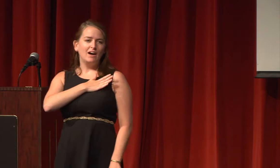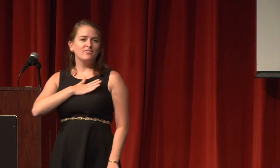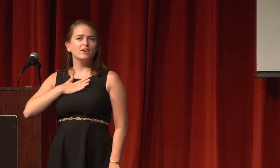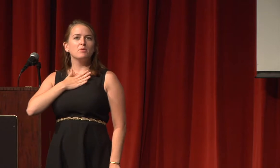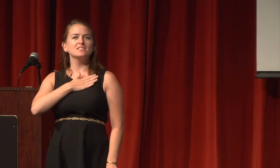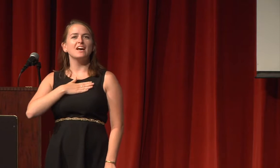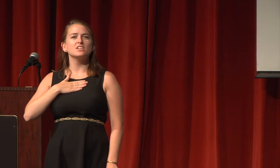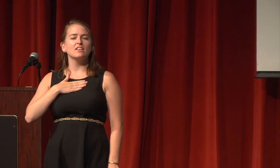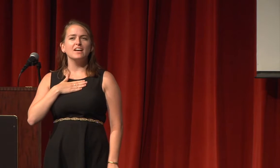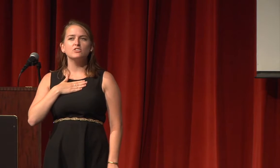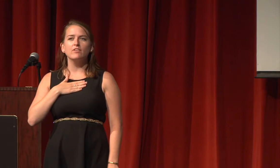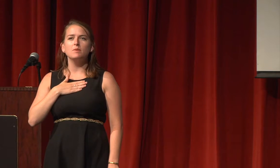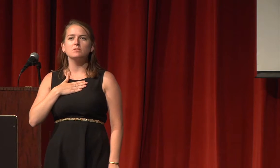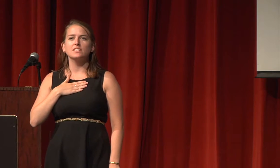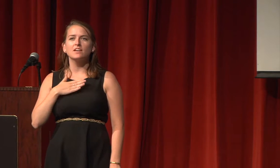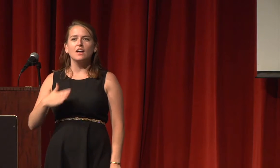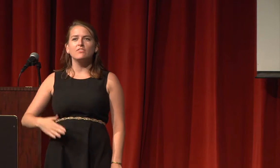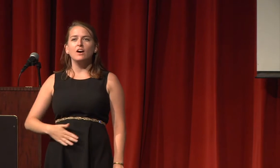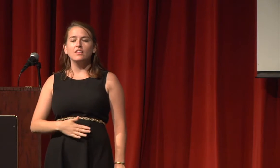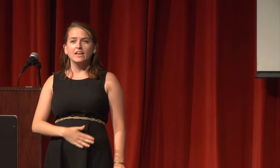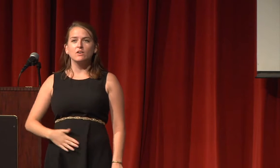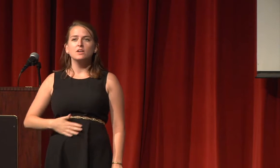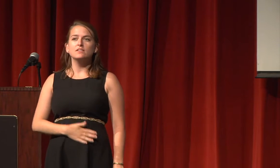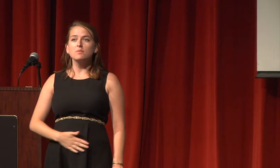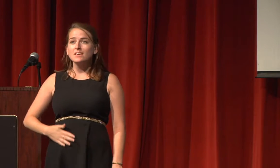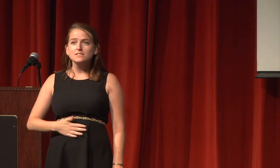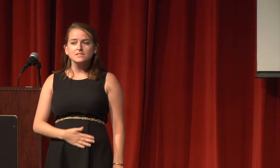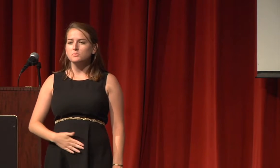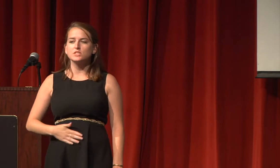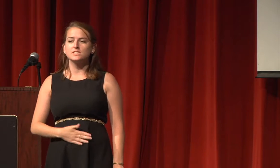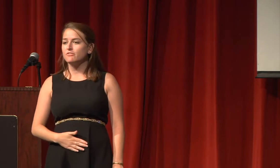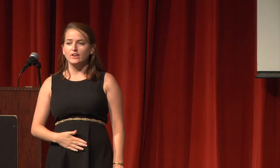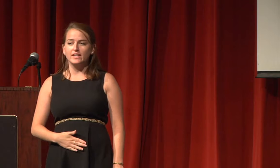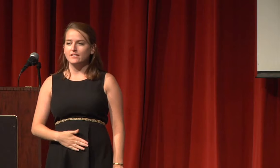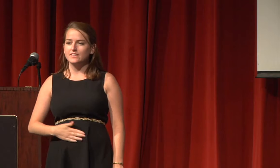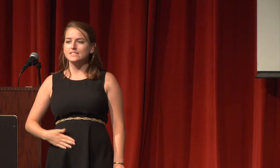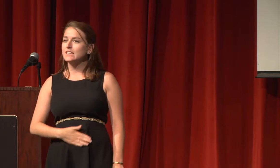I'm very impressed. Last year I remember seeing a lot of like yummies, which is different. This is